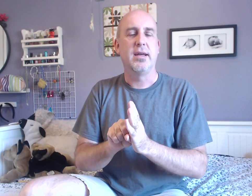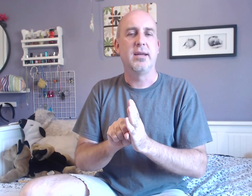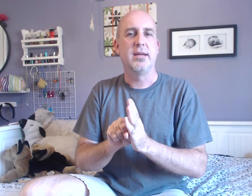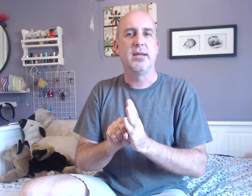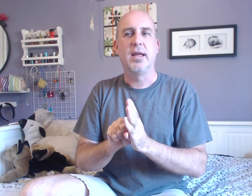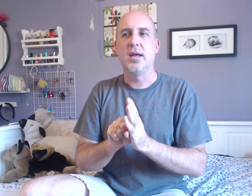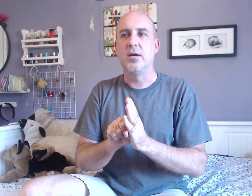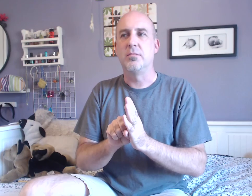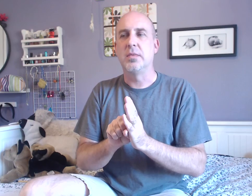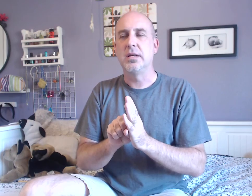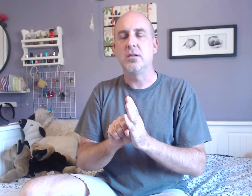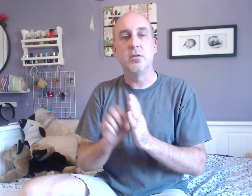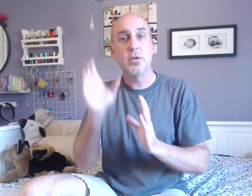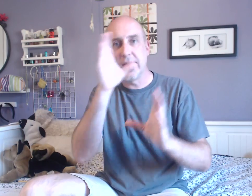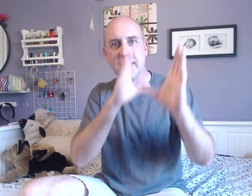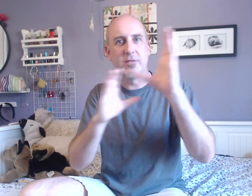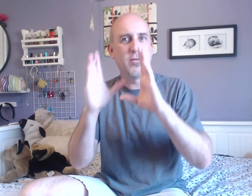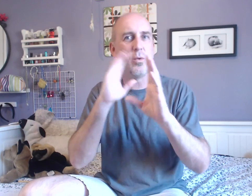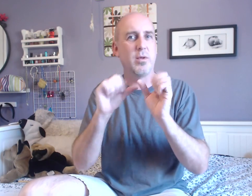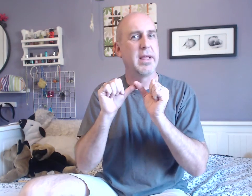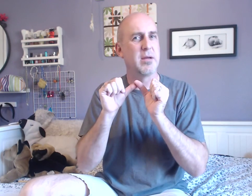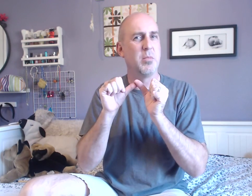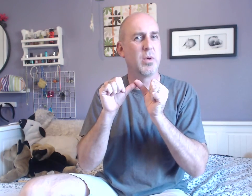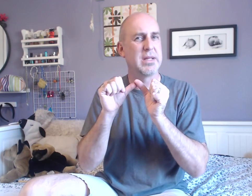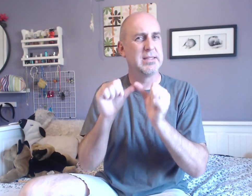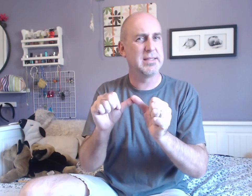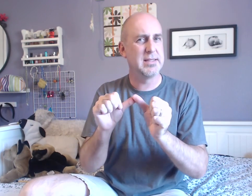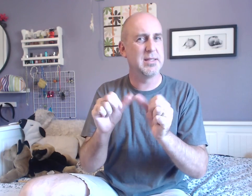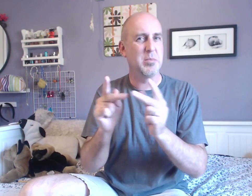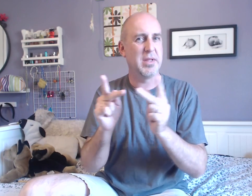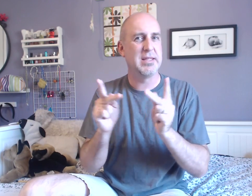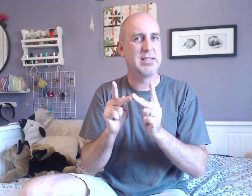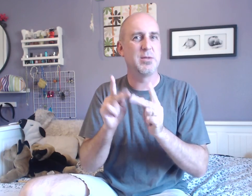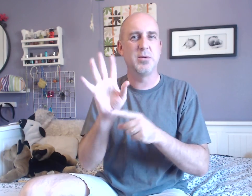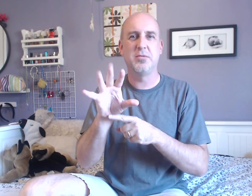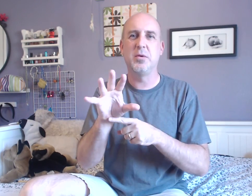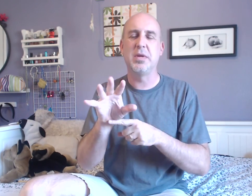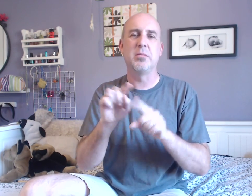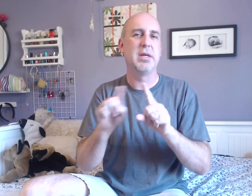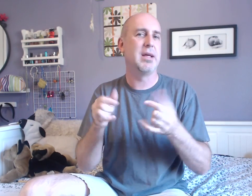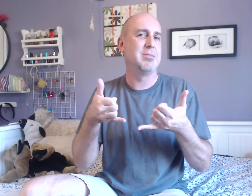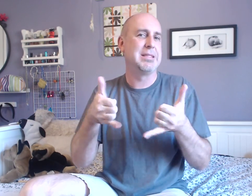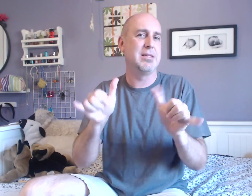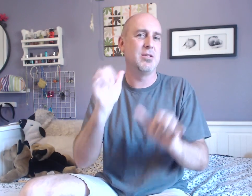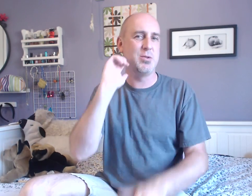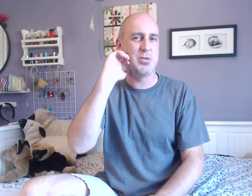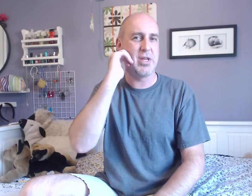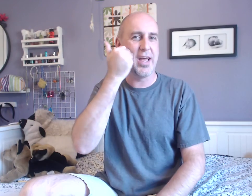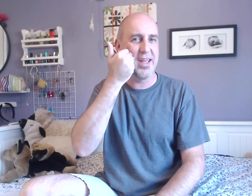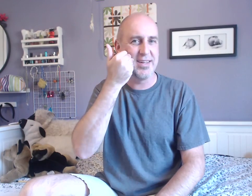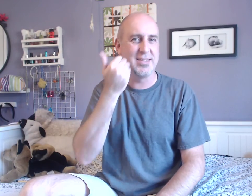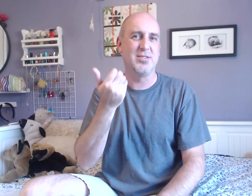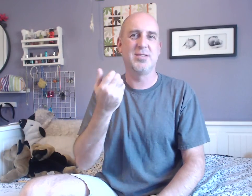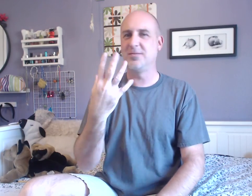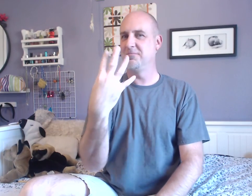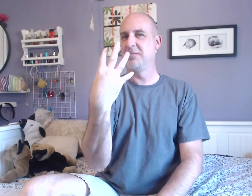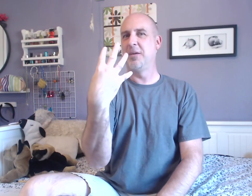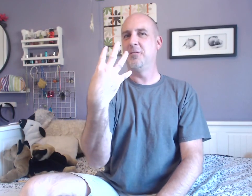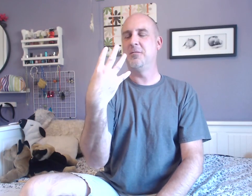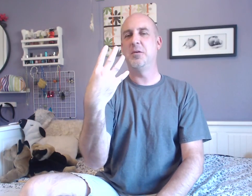I am looking for like a more consistent place to do the filming, but I'm still too shy to just film it